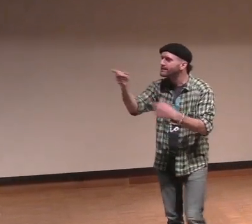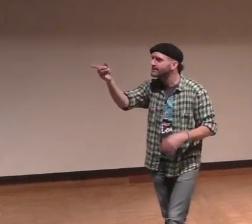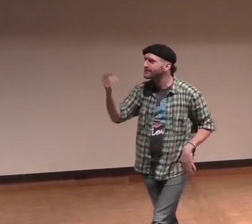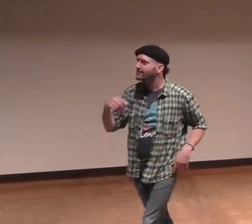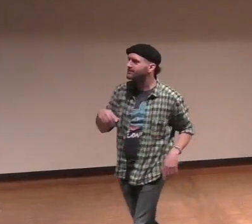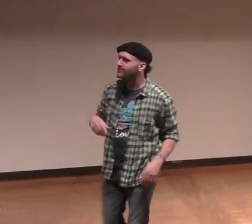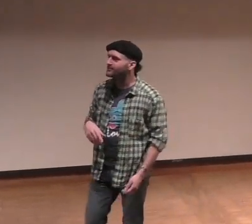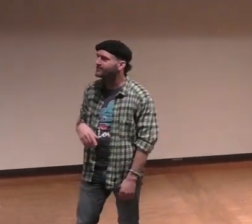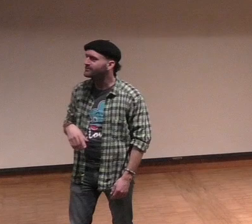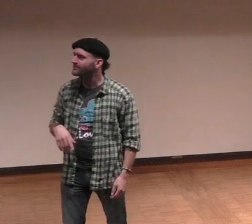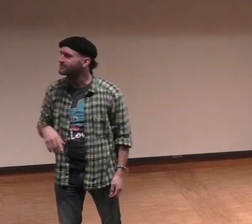Could you say that again?